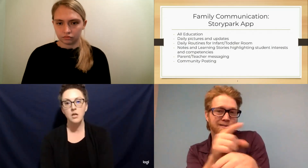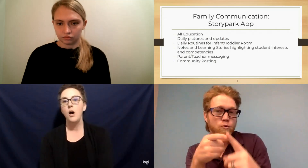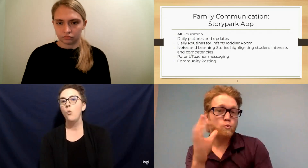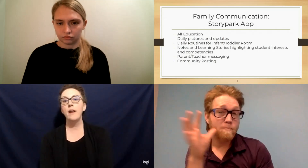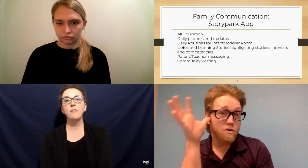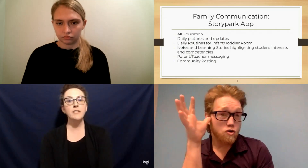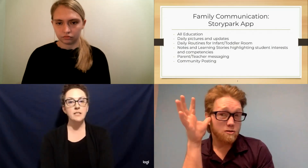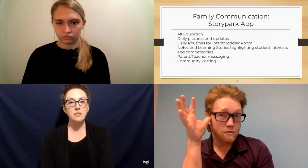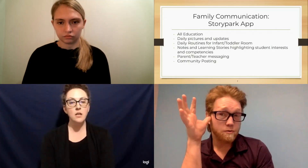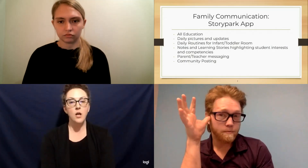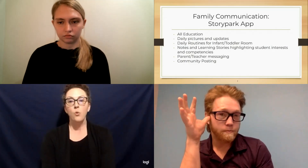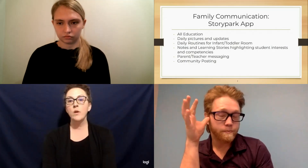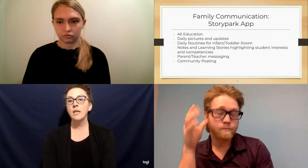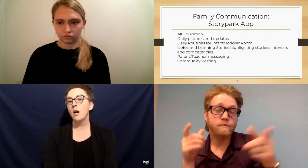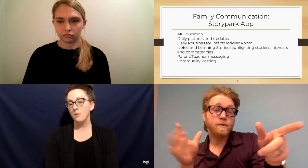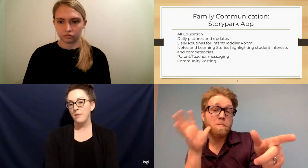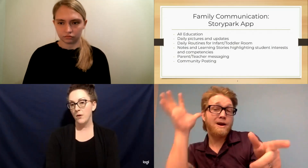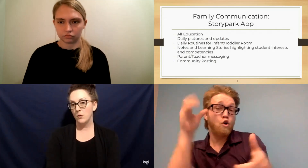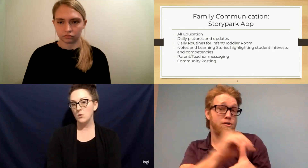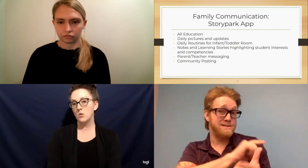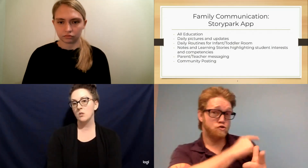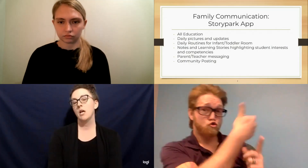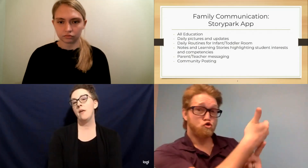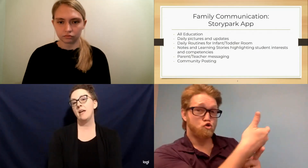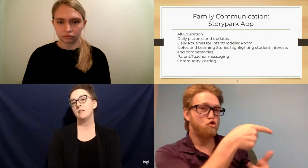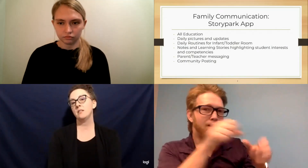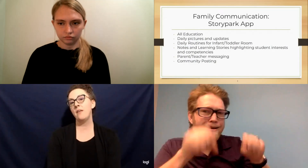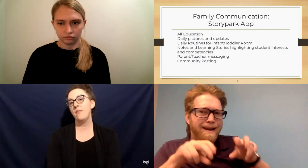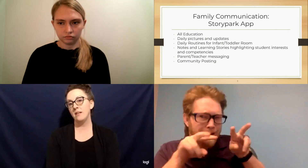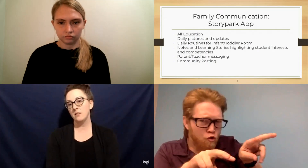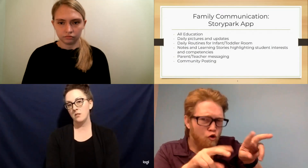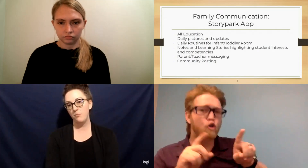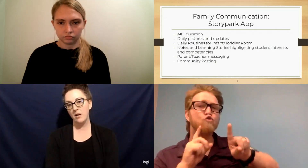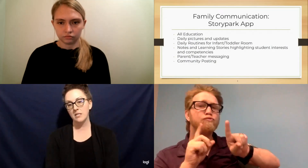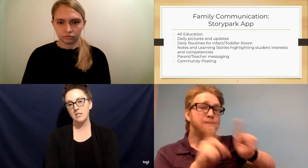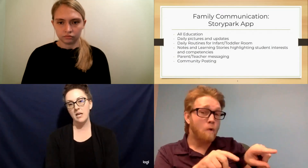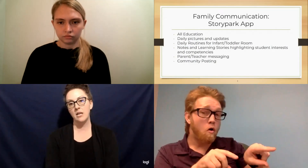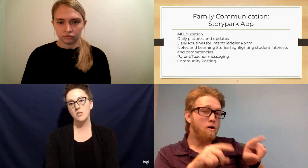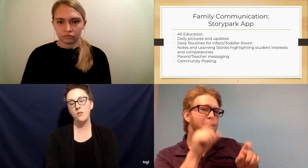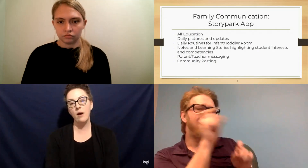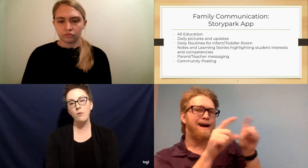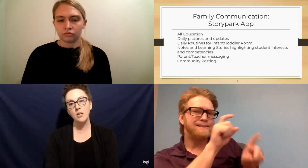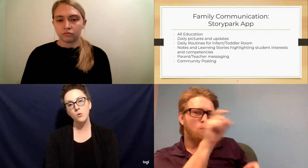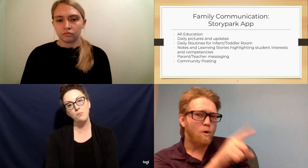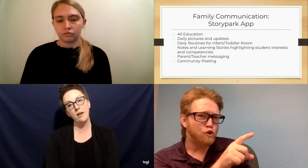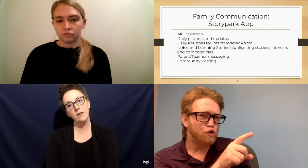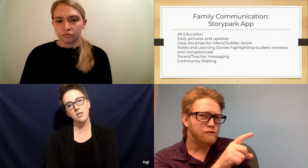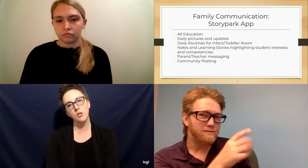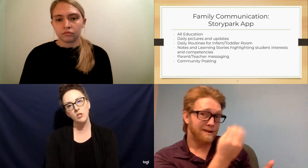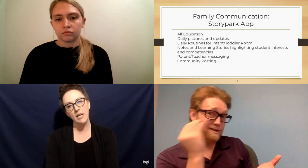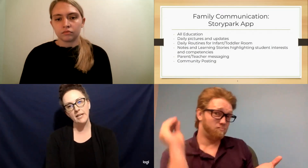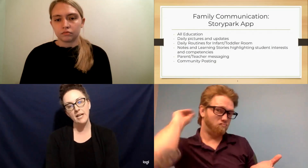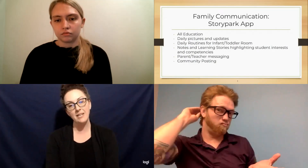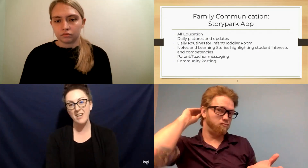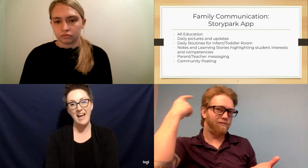skills, whatever it is, we document those and then send that to the parents. And so that way you as parents can